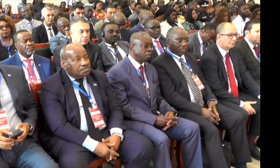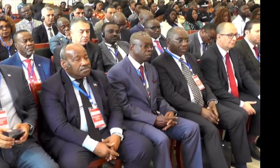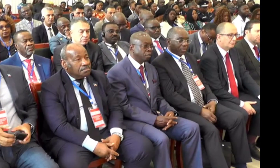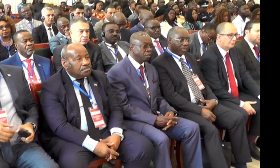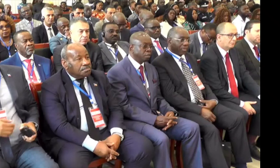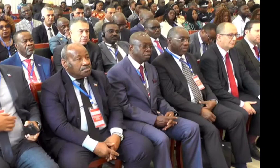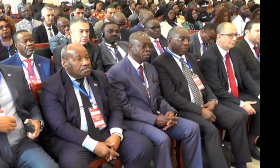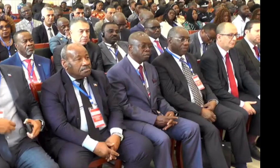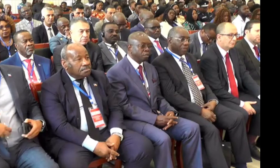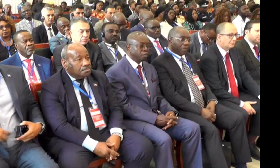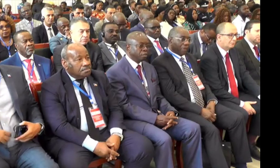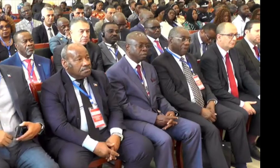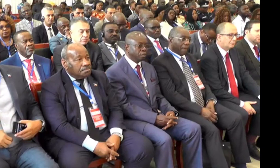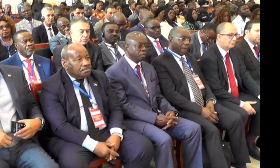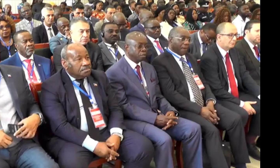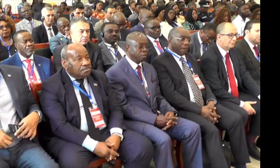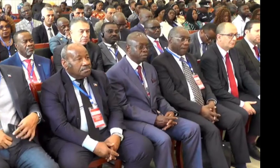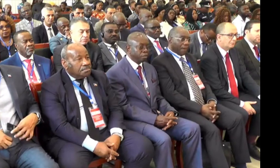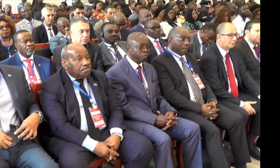Excellencies, ladies and gentlemen,